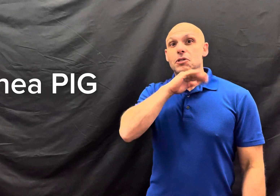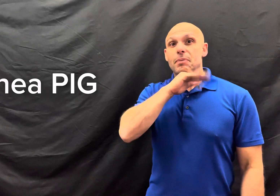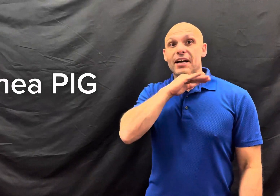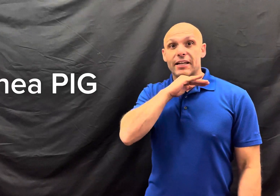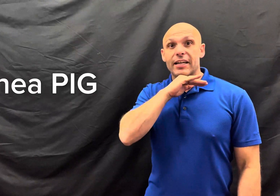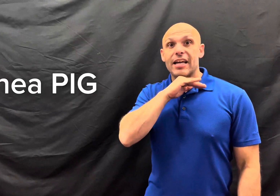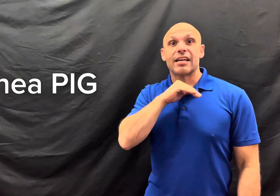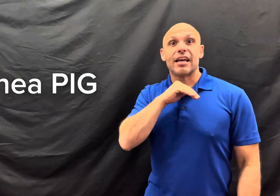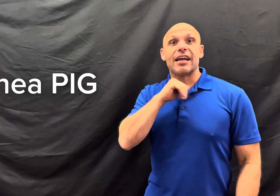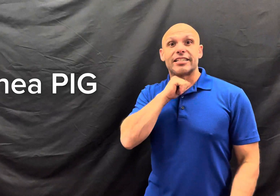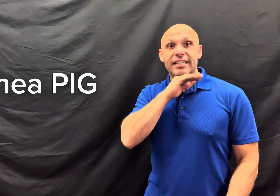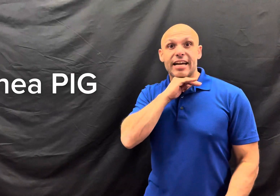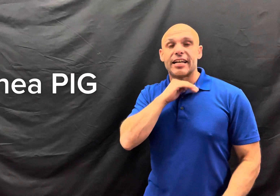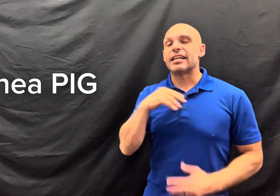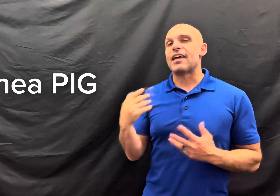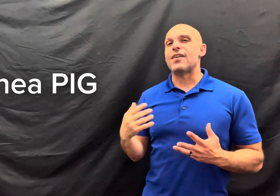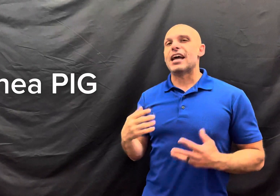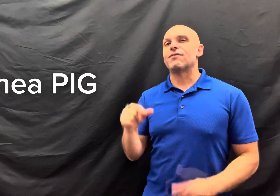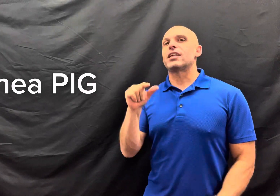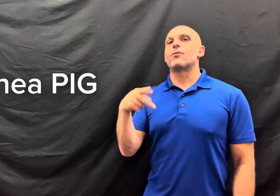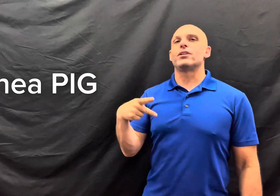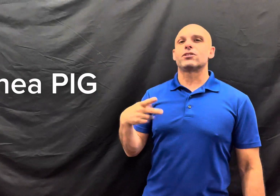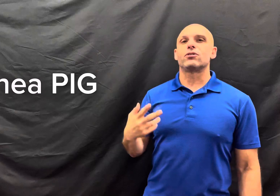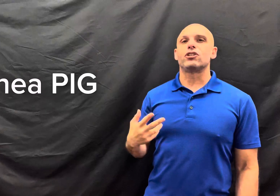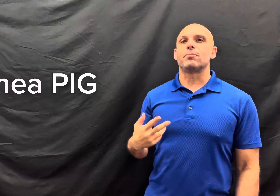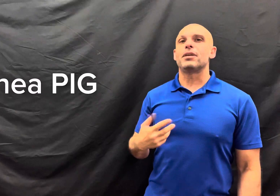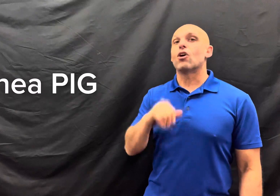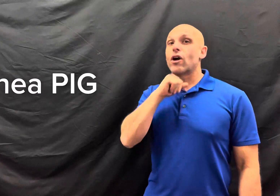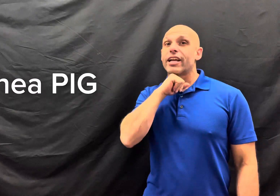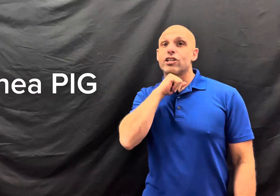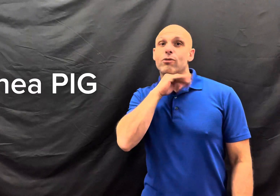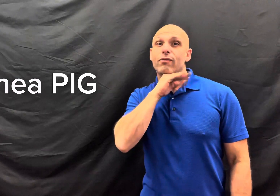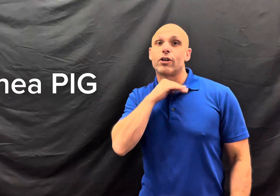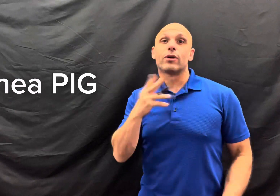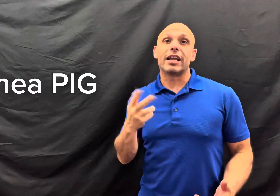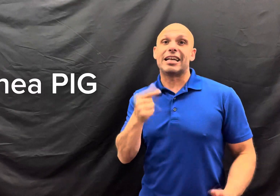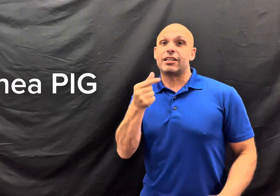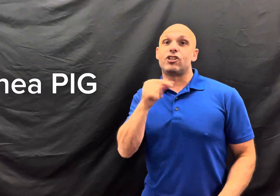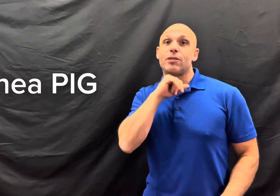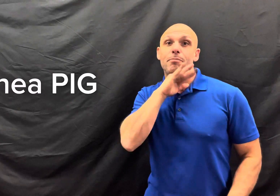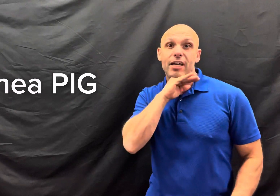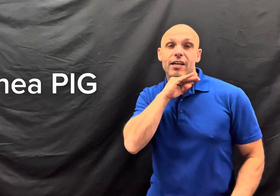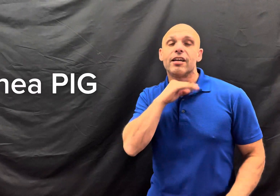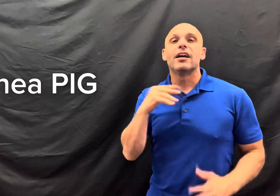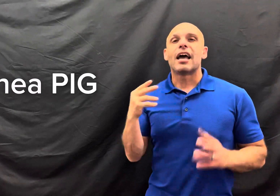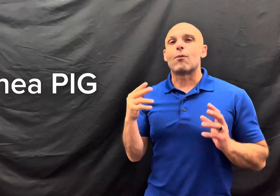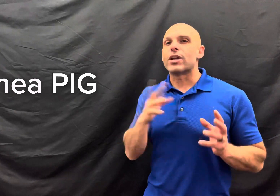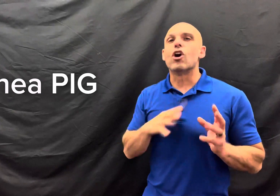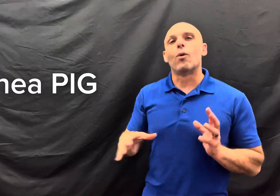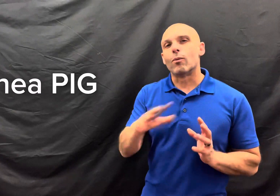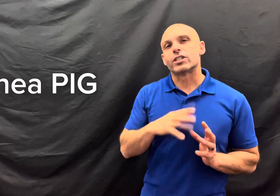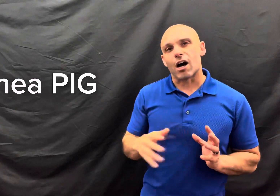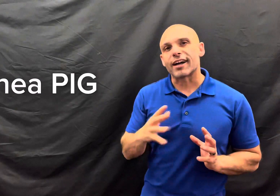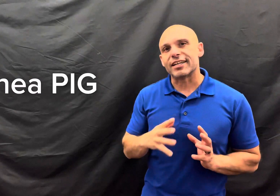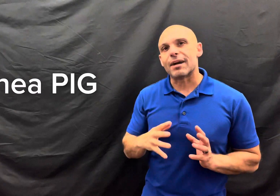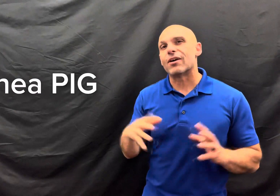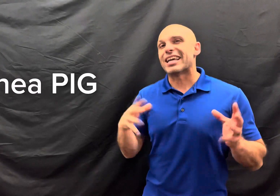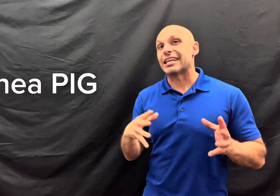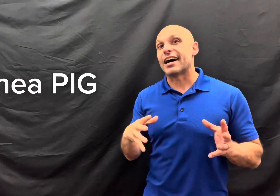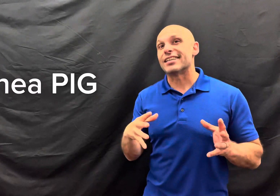spell it and sign it, and then after that we just do GP, or I can just refer to it as a G pig, and we know what we're talking about in context.